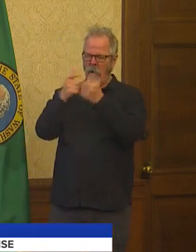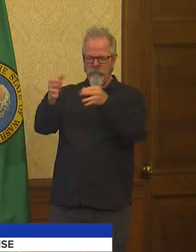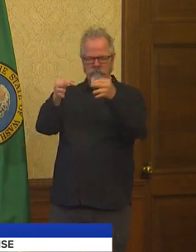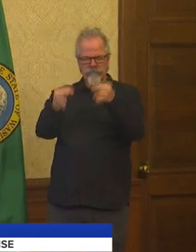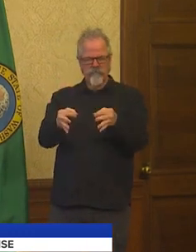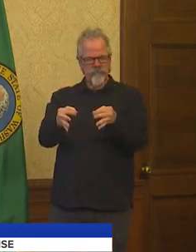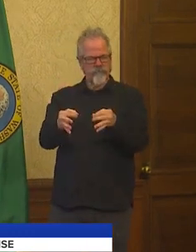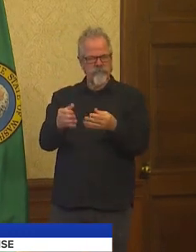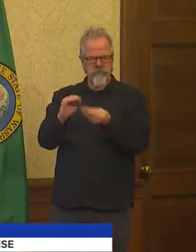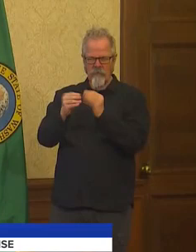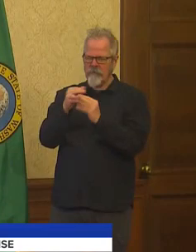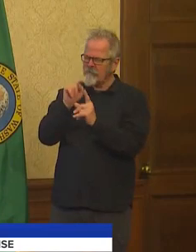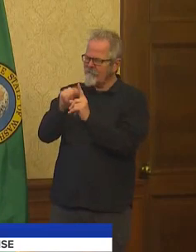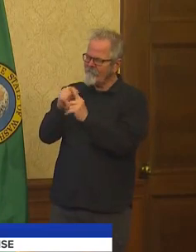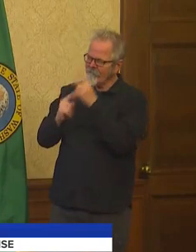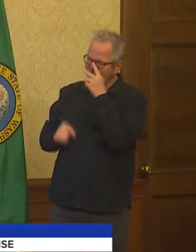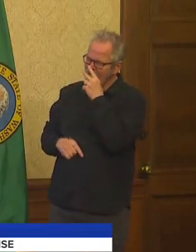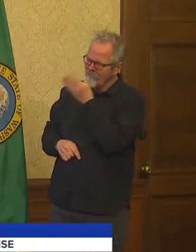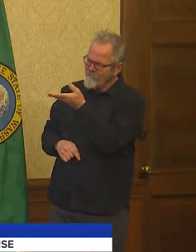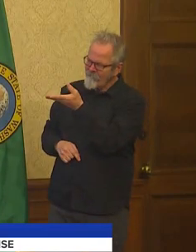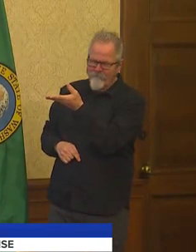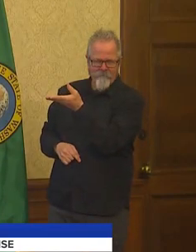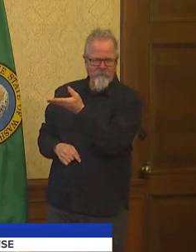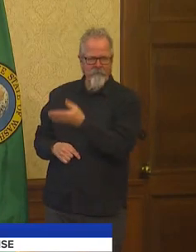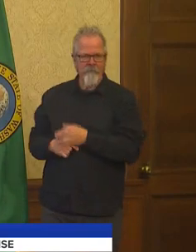wanted to show you a couple.